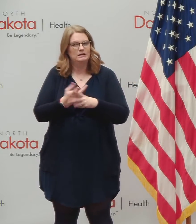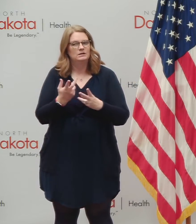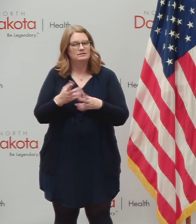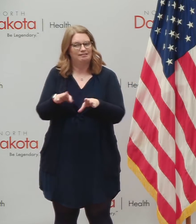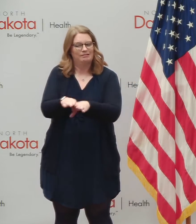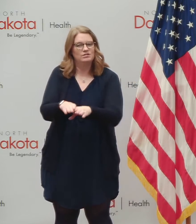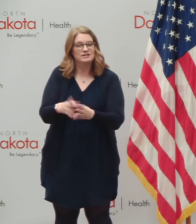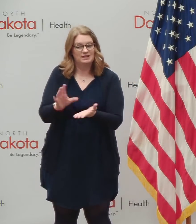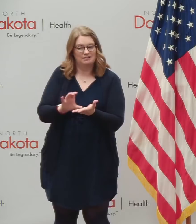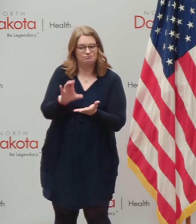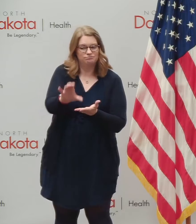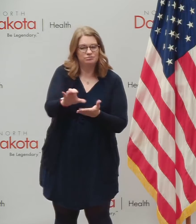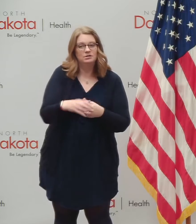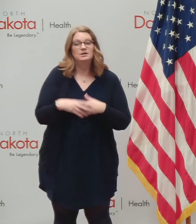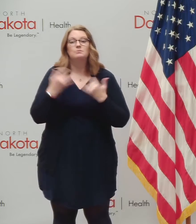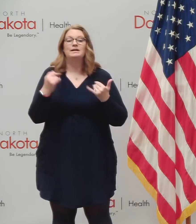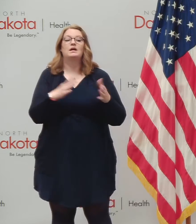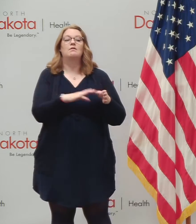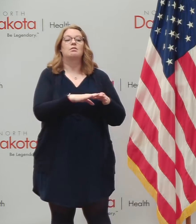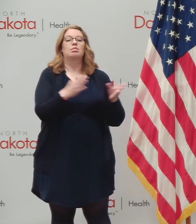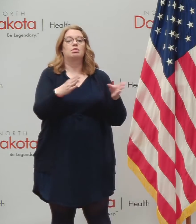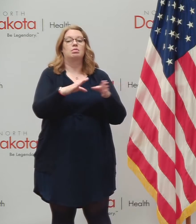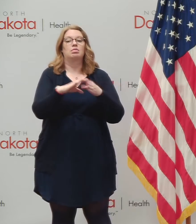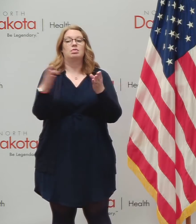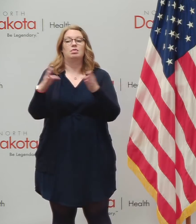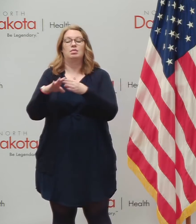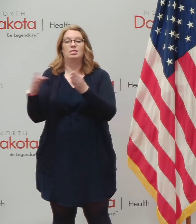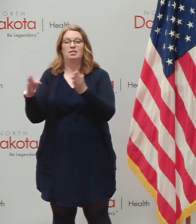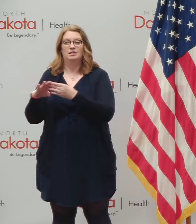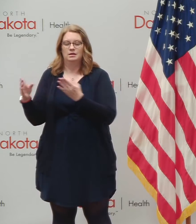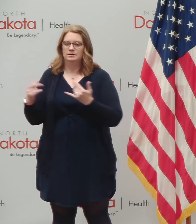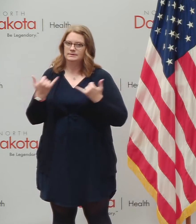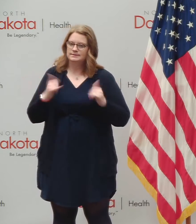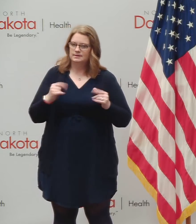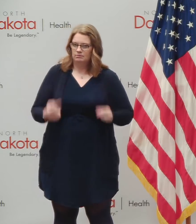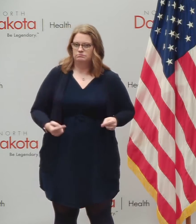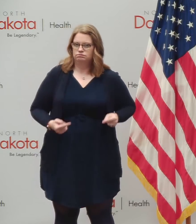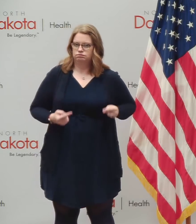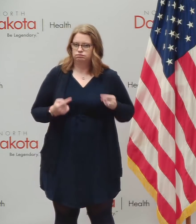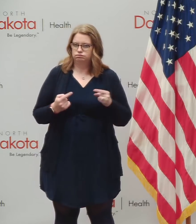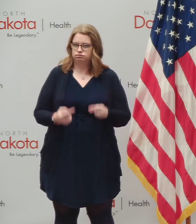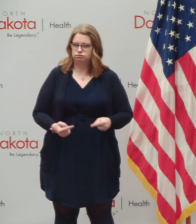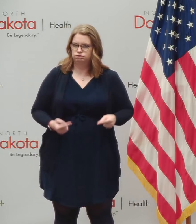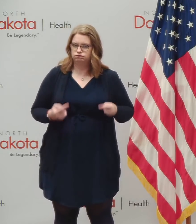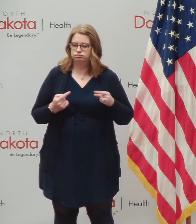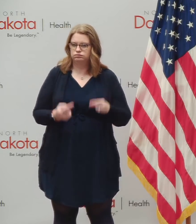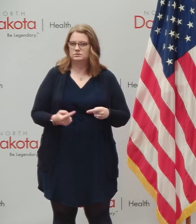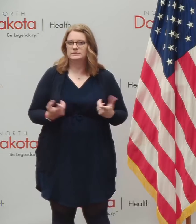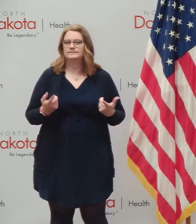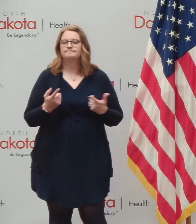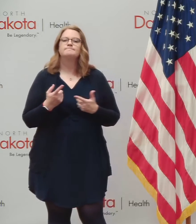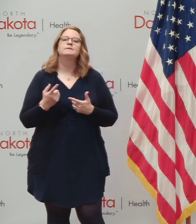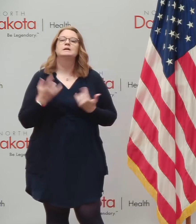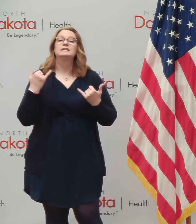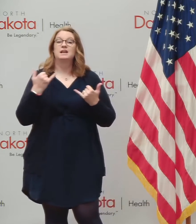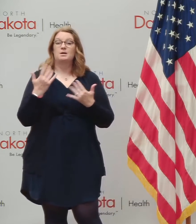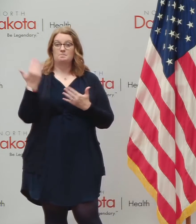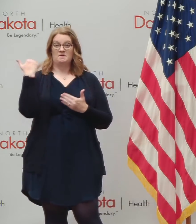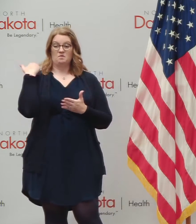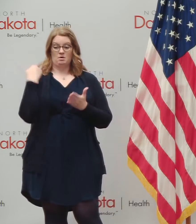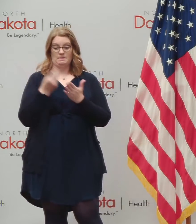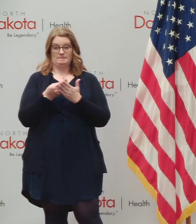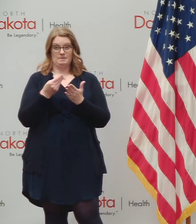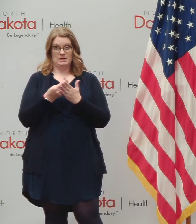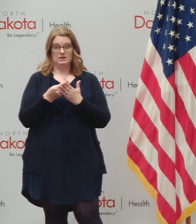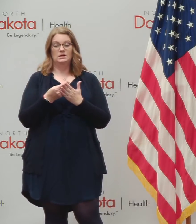up. But as they've reopened, business has been challenged, and so we are repurposing some of the prior dollars, and